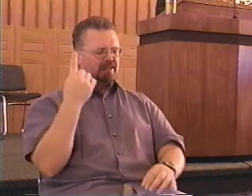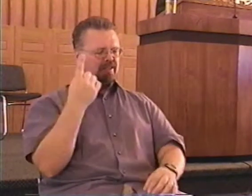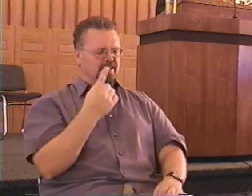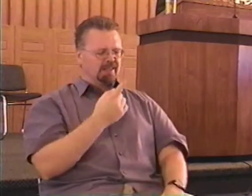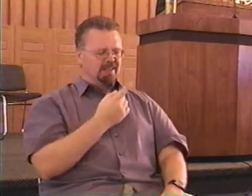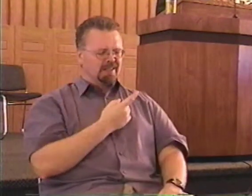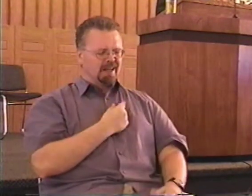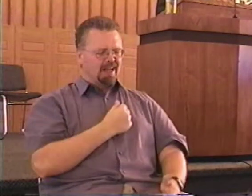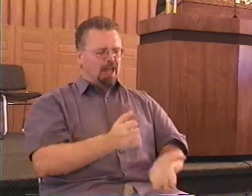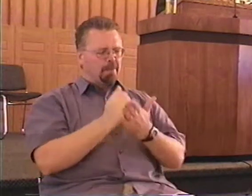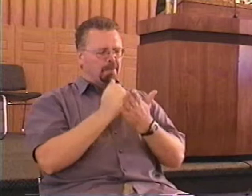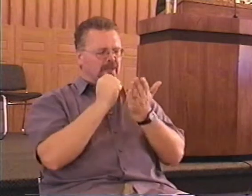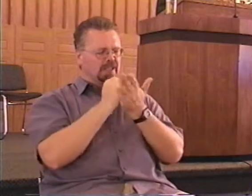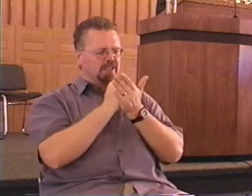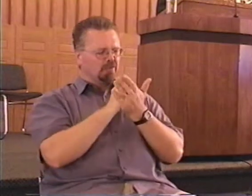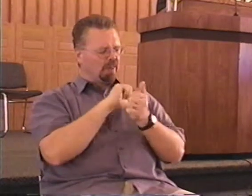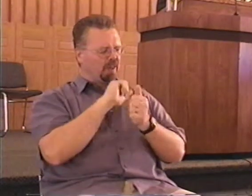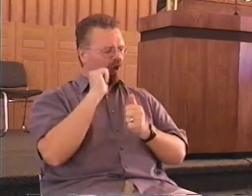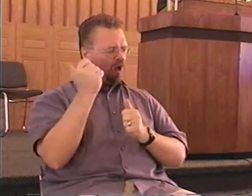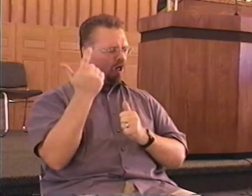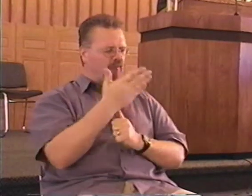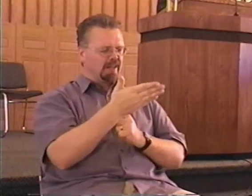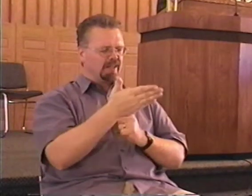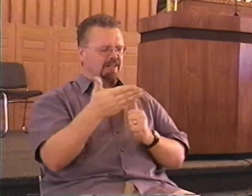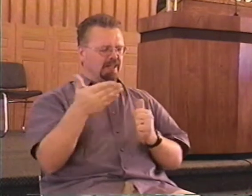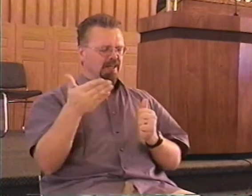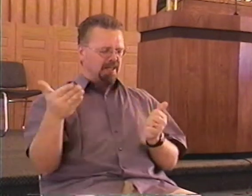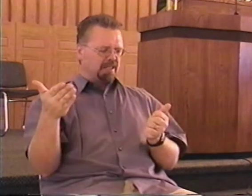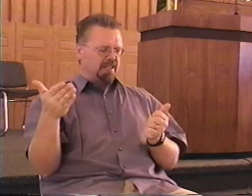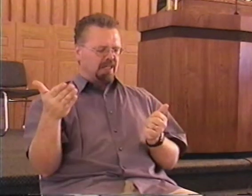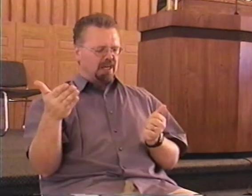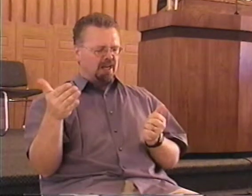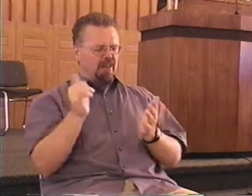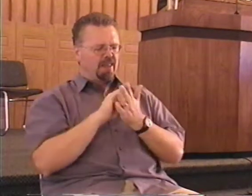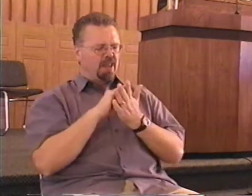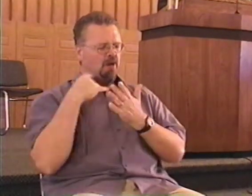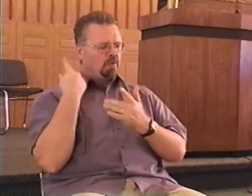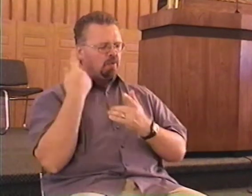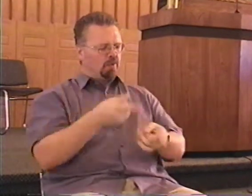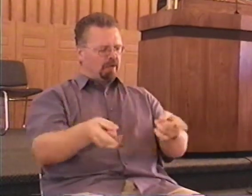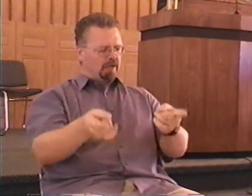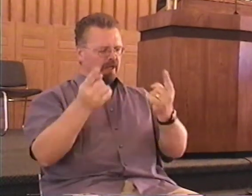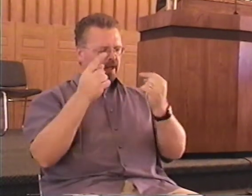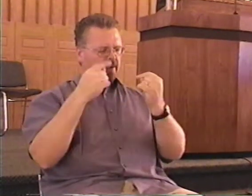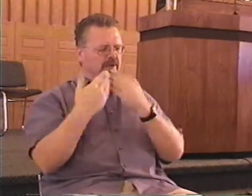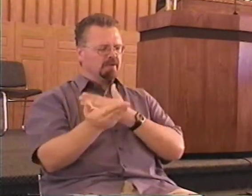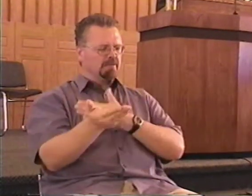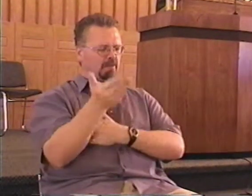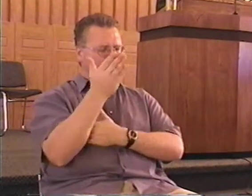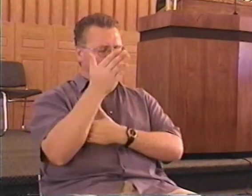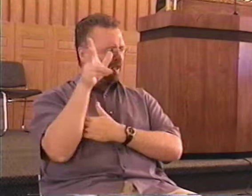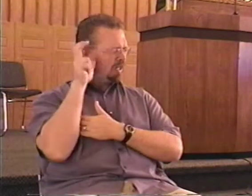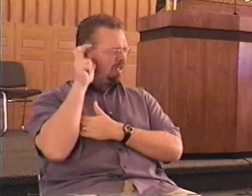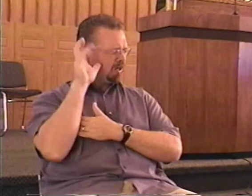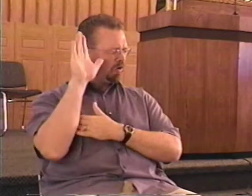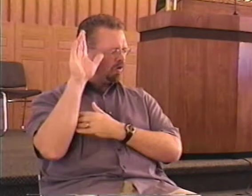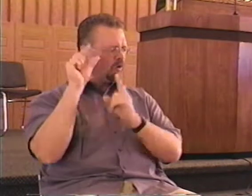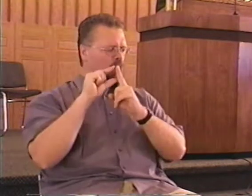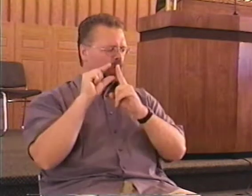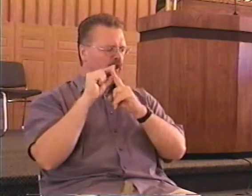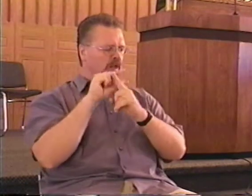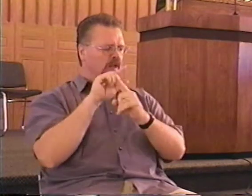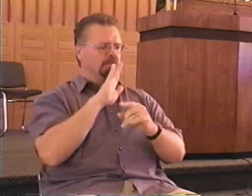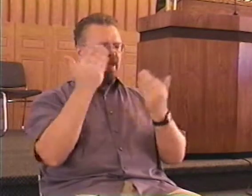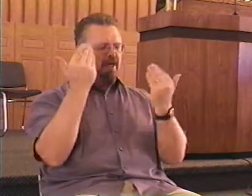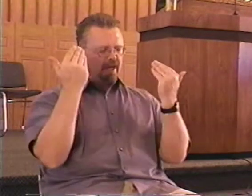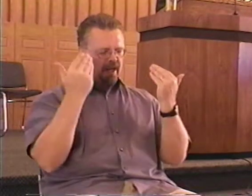midst of all of this, that we would come this morning and hear your word. Speak to us now,